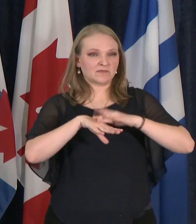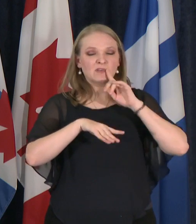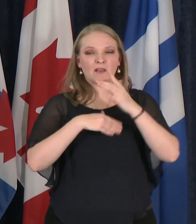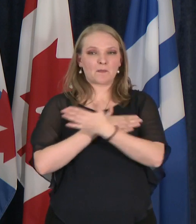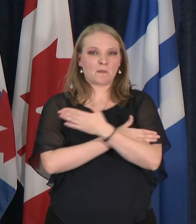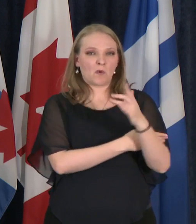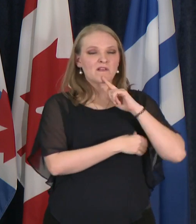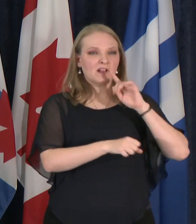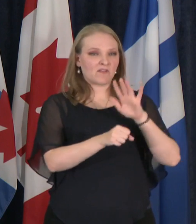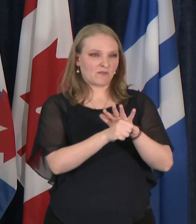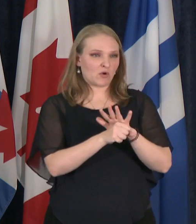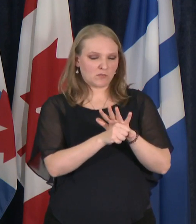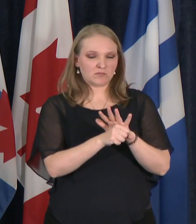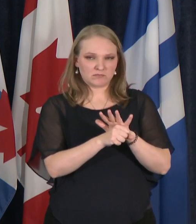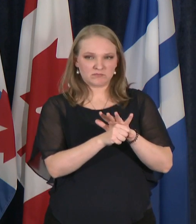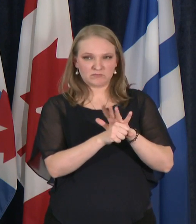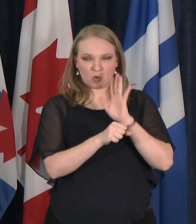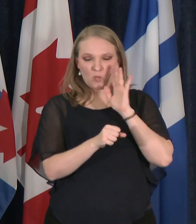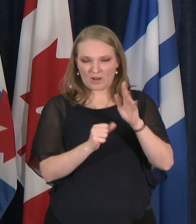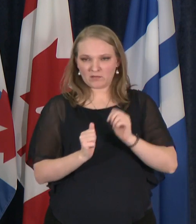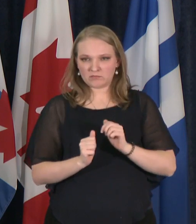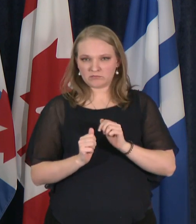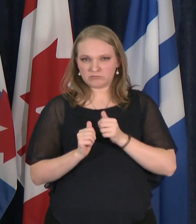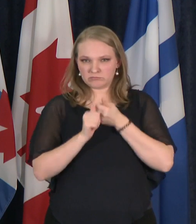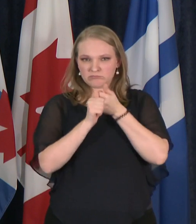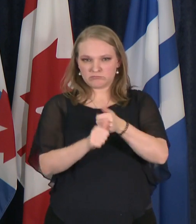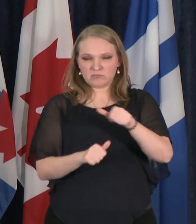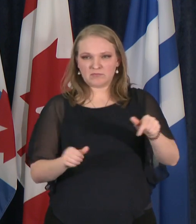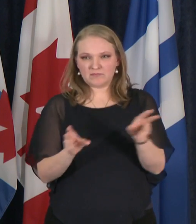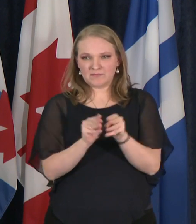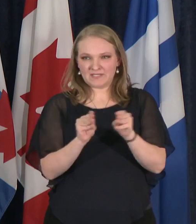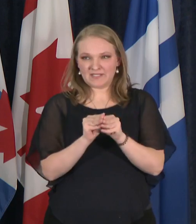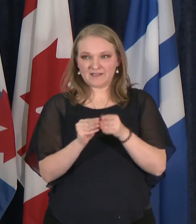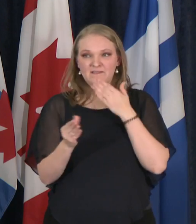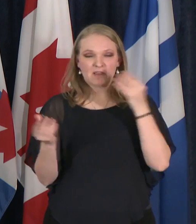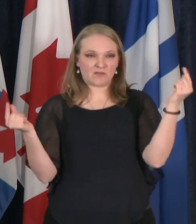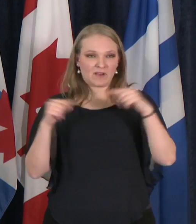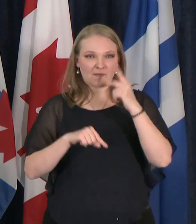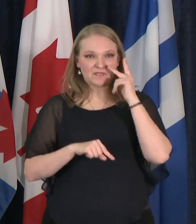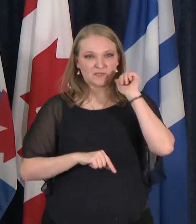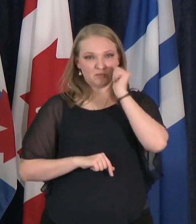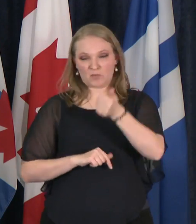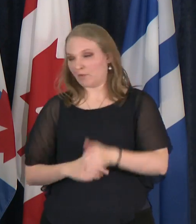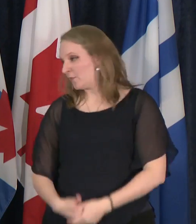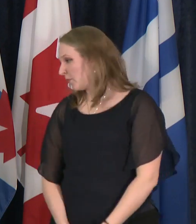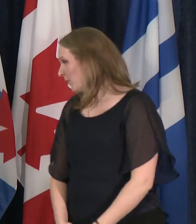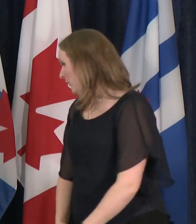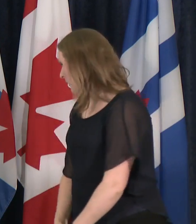confirm. But thank you all for coming, and we will see you tomorrow.